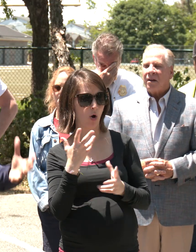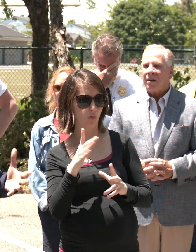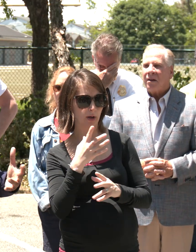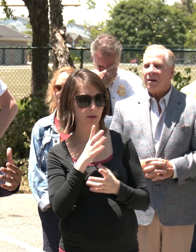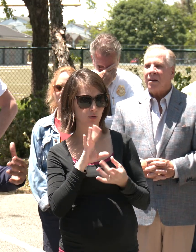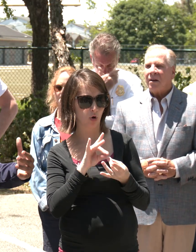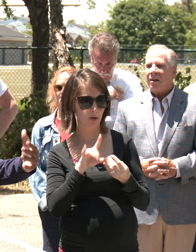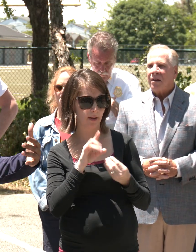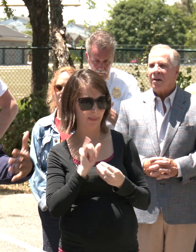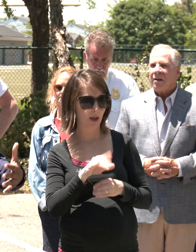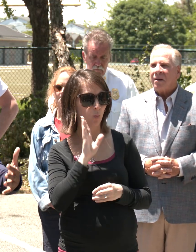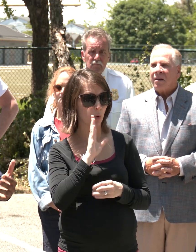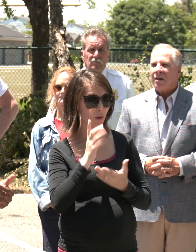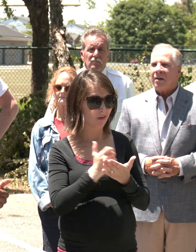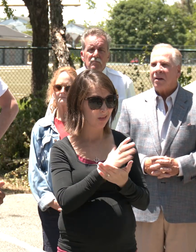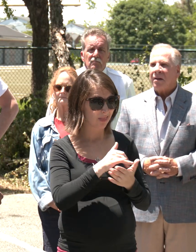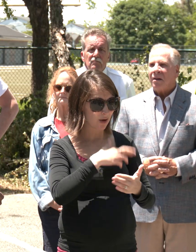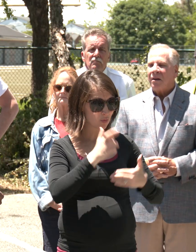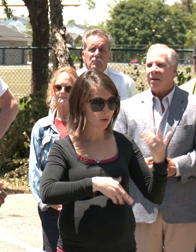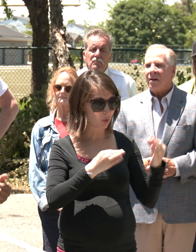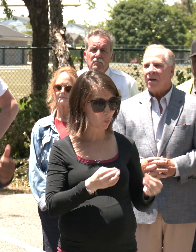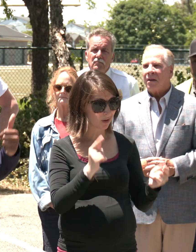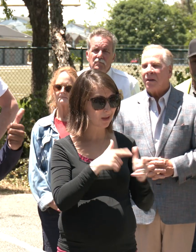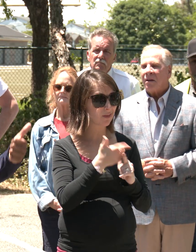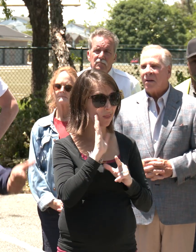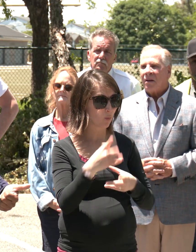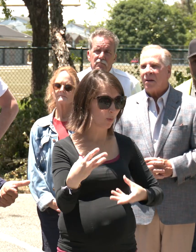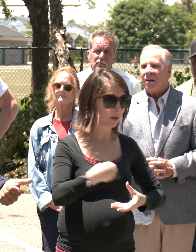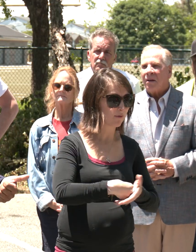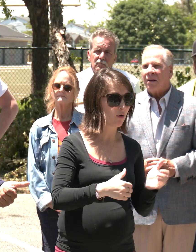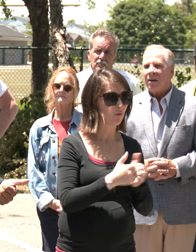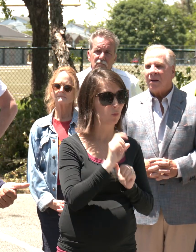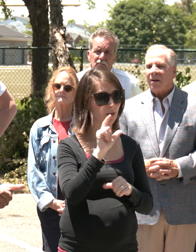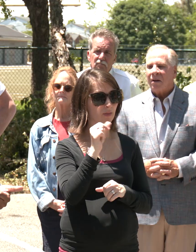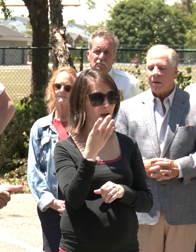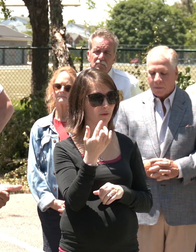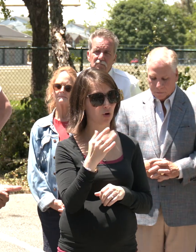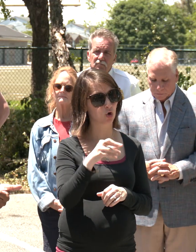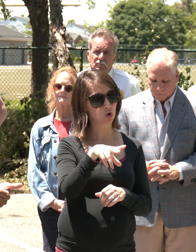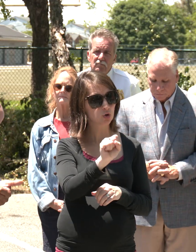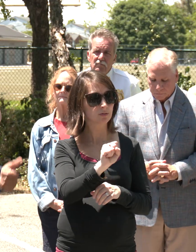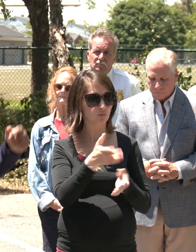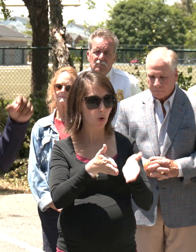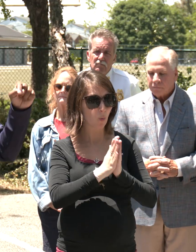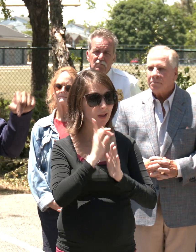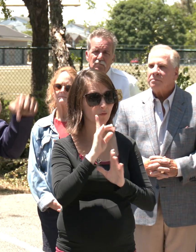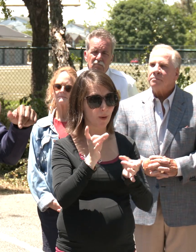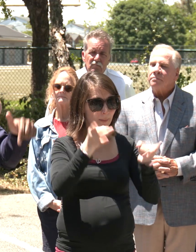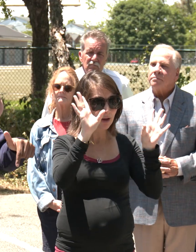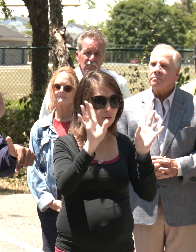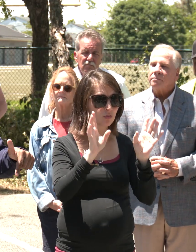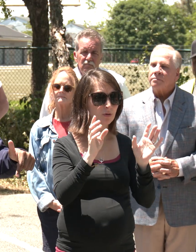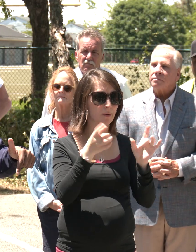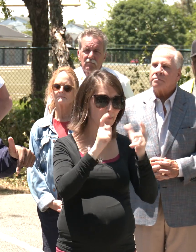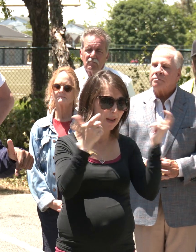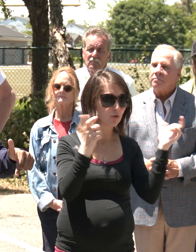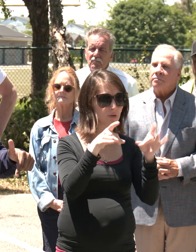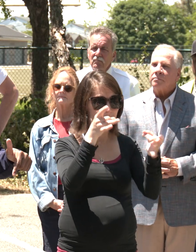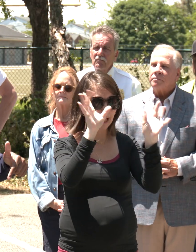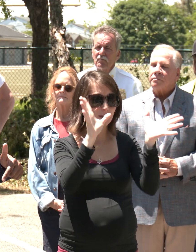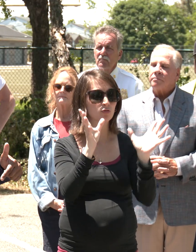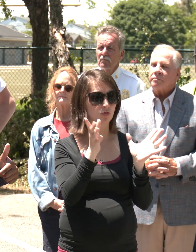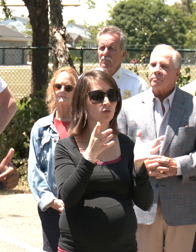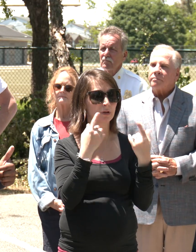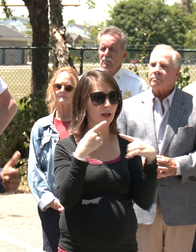results very quickly, and that will all go into the governor's request for a major disaster declaration right here in the city of St.